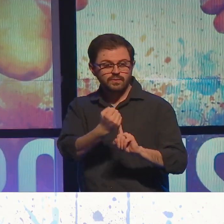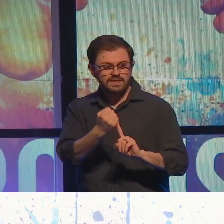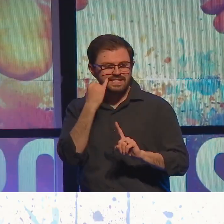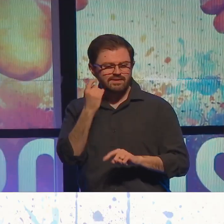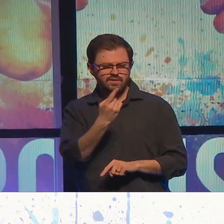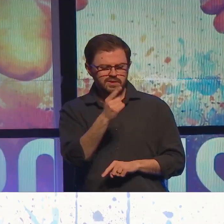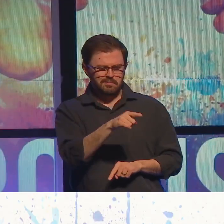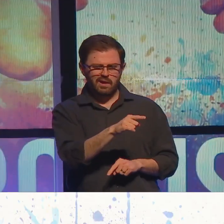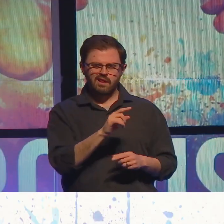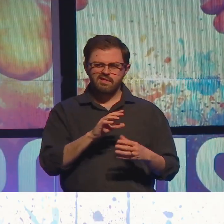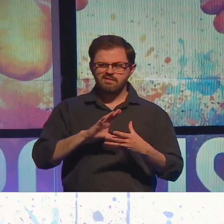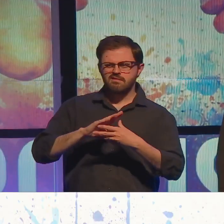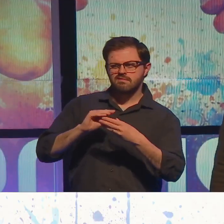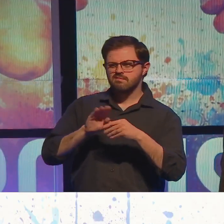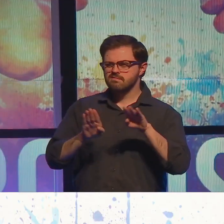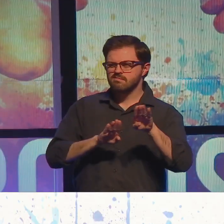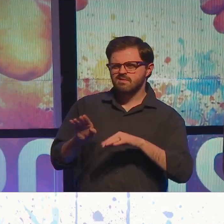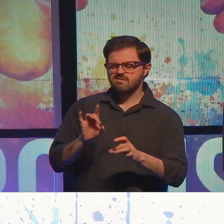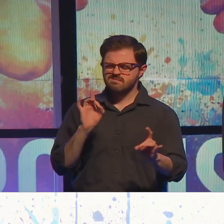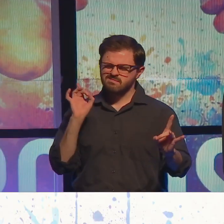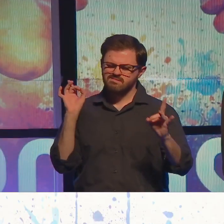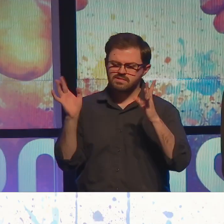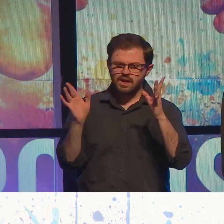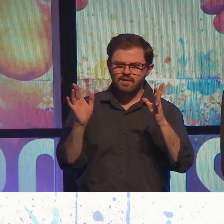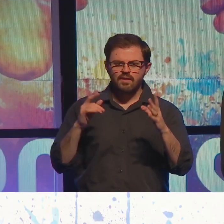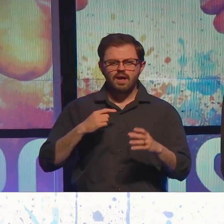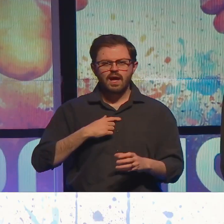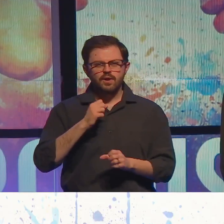that person as just a little baby.